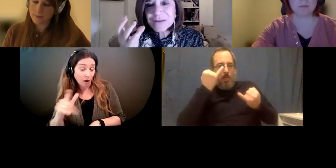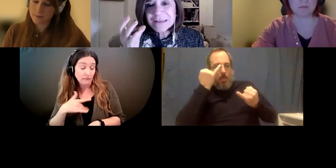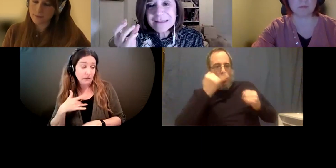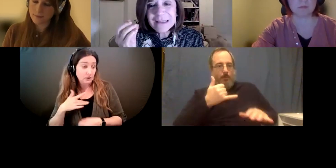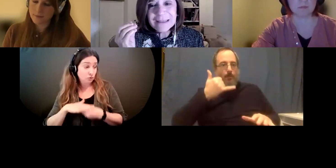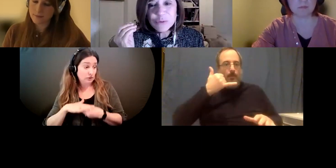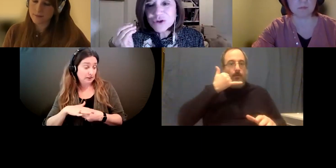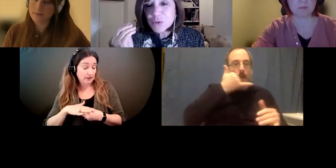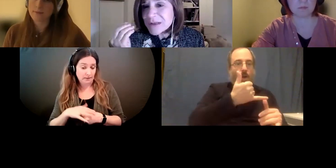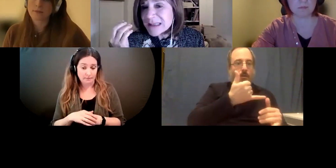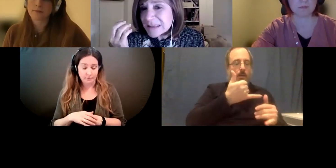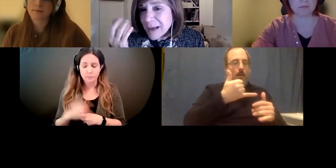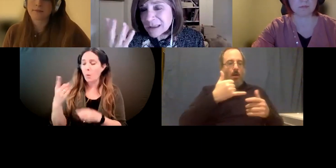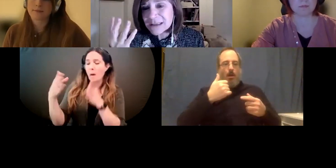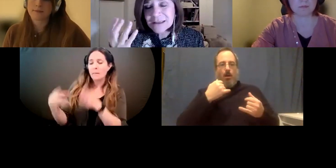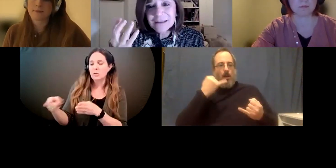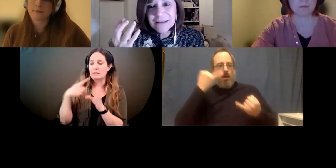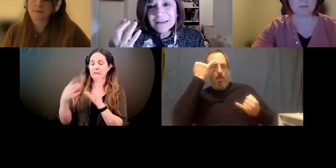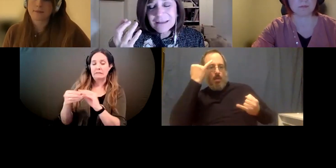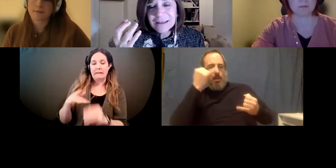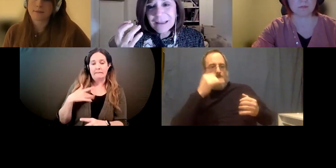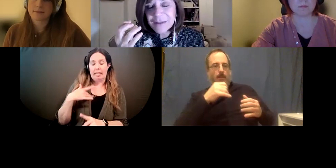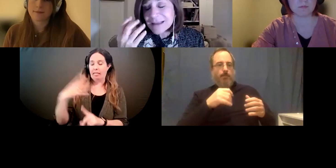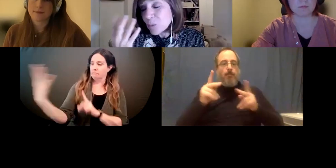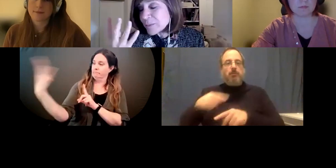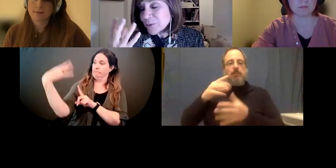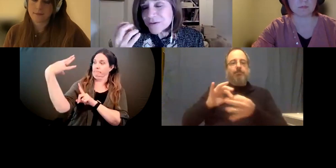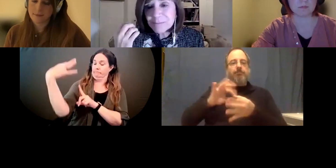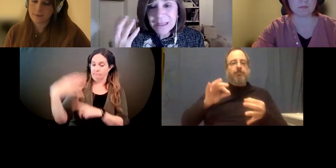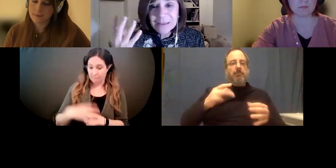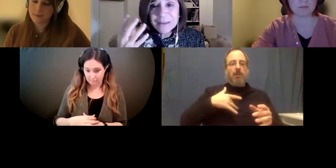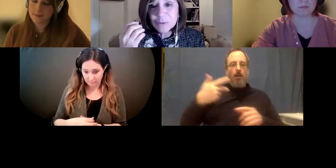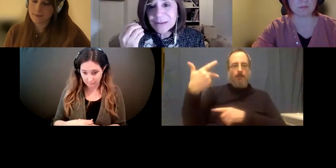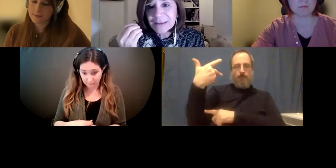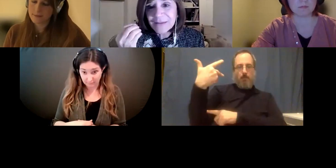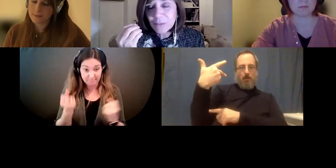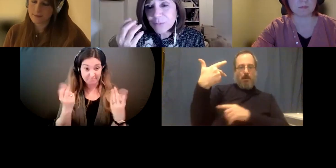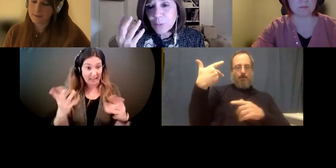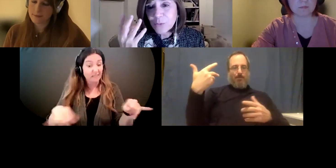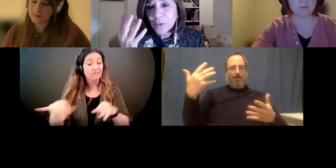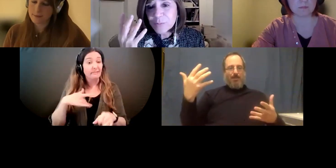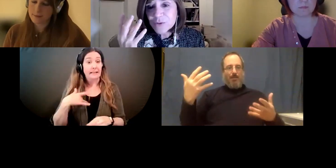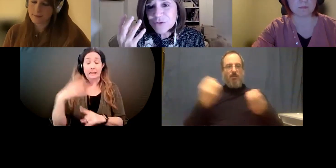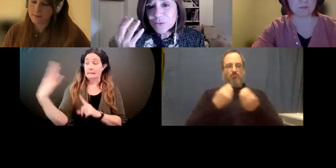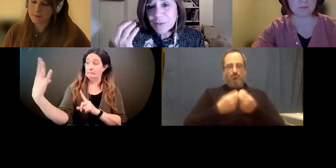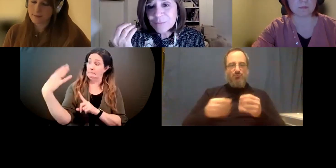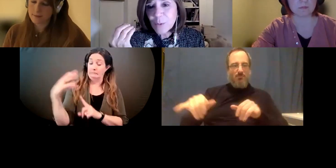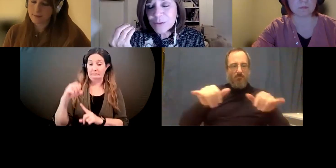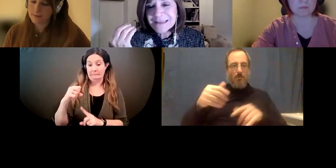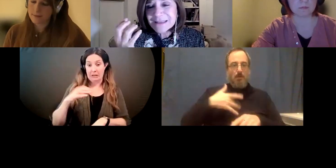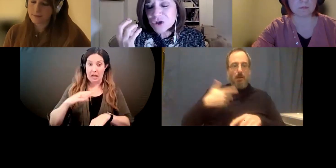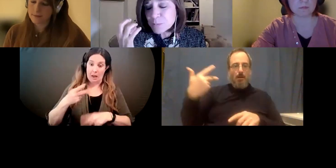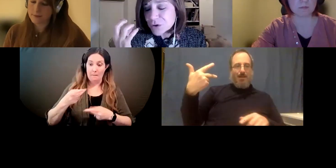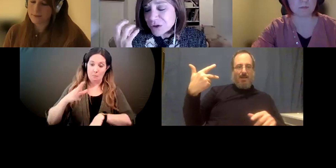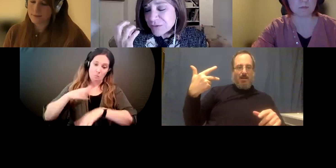one person said, it puts you on the spot. I mean, not one person, many people, but the one person who I'm